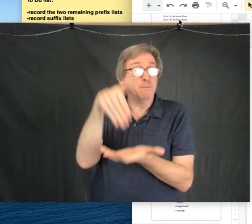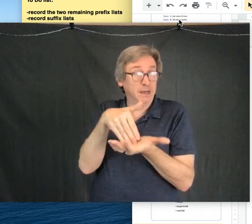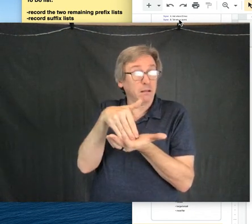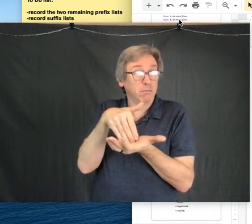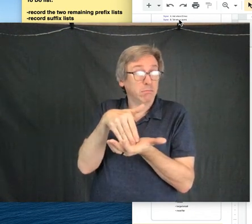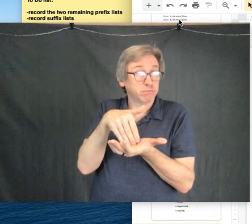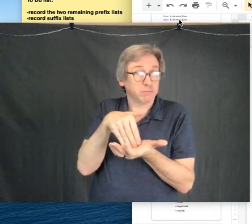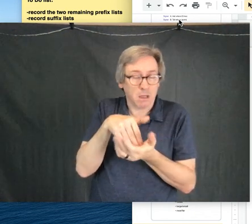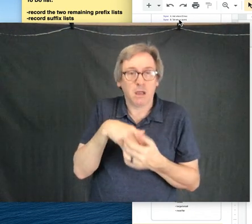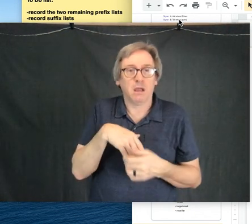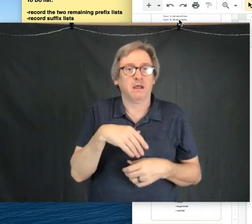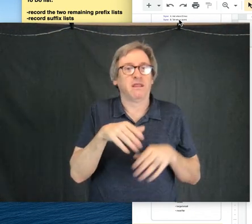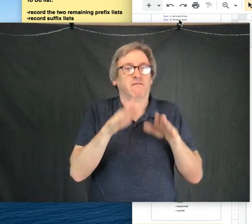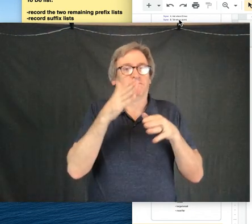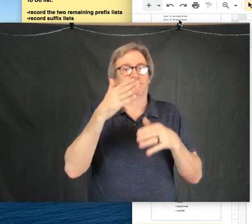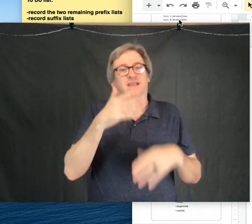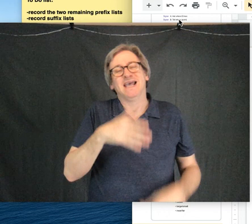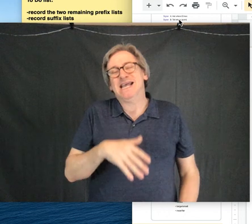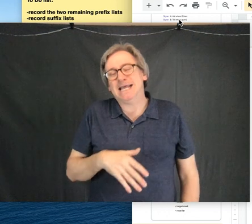In the middle,